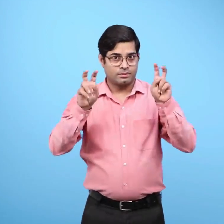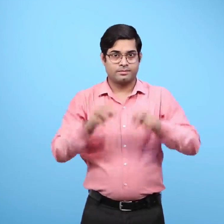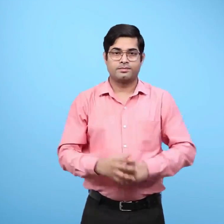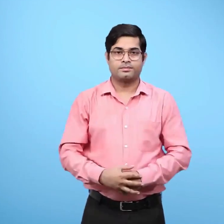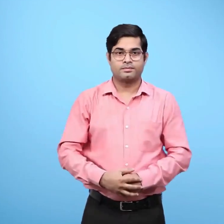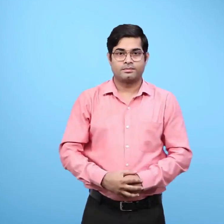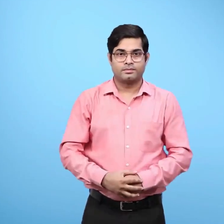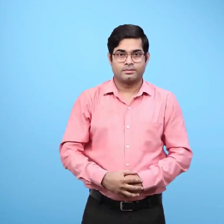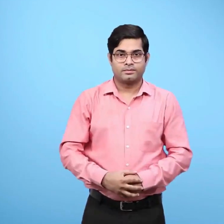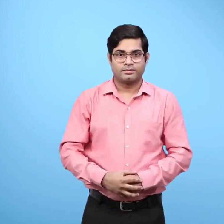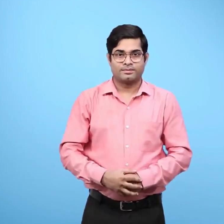Changing shapes.